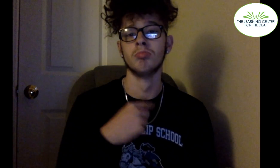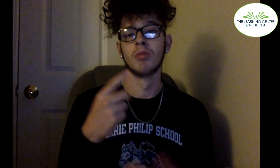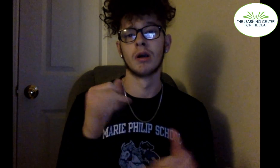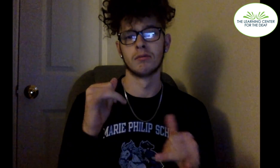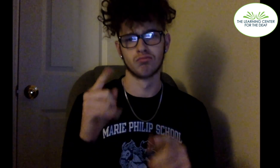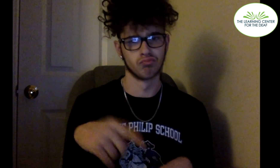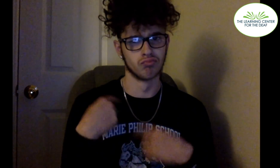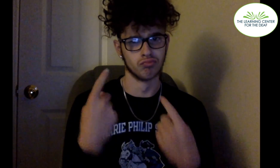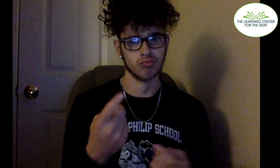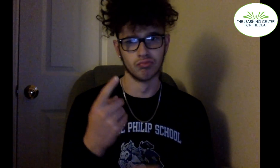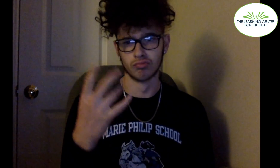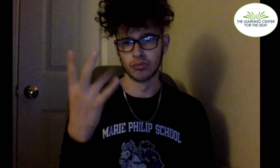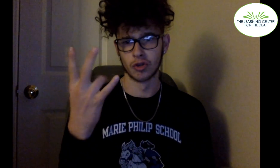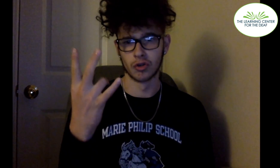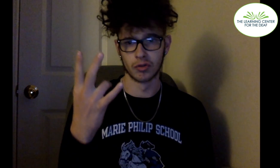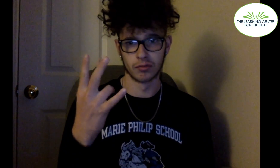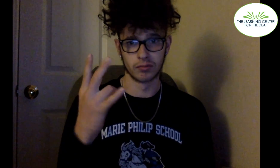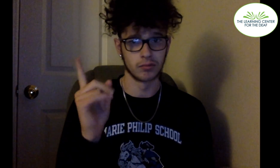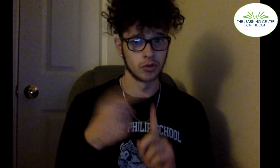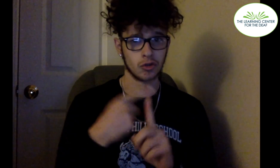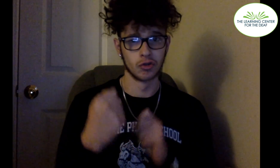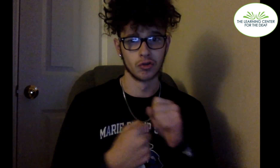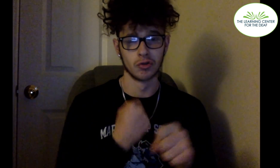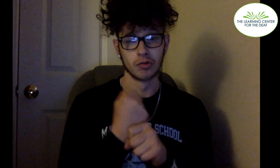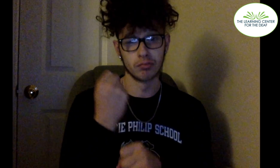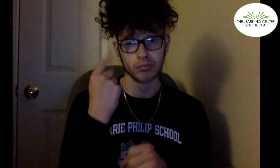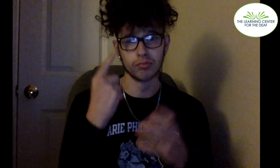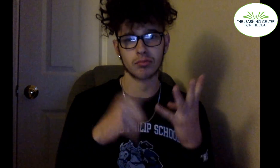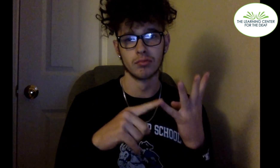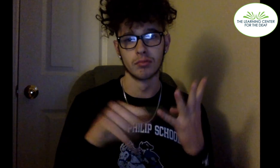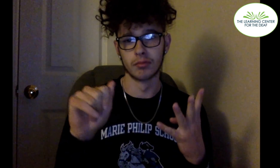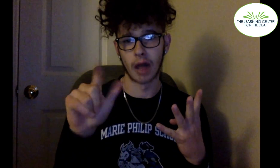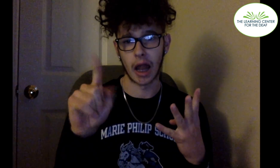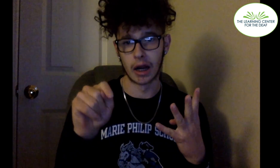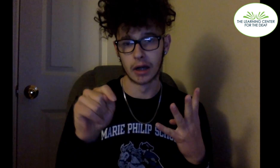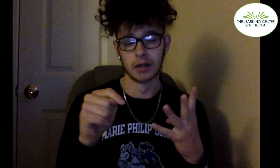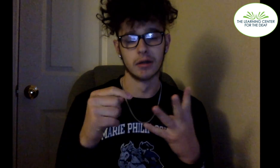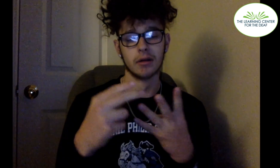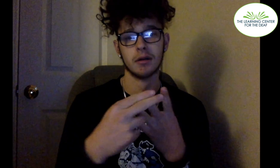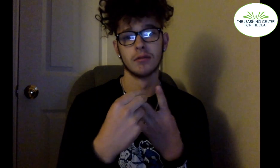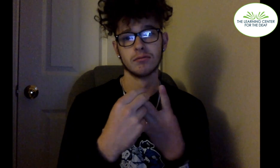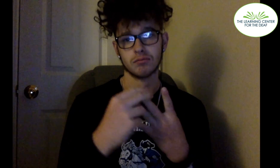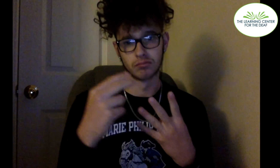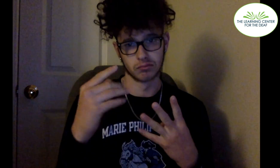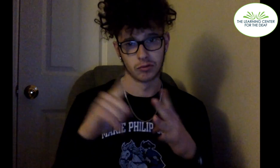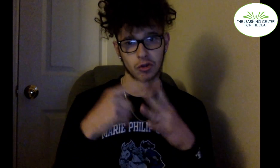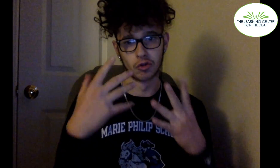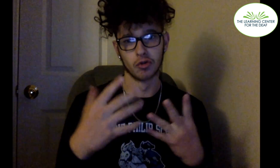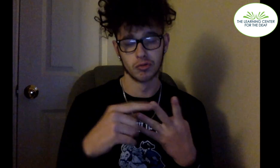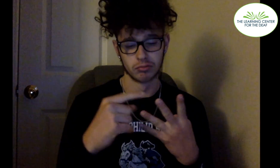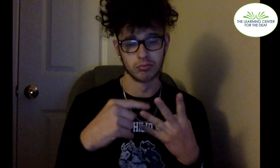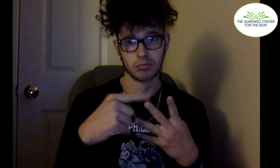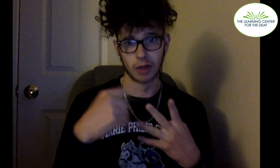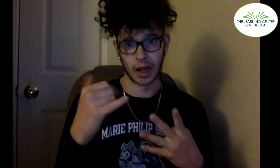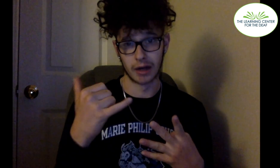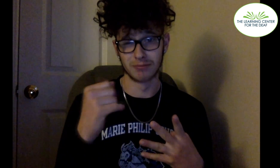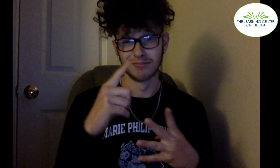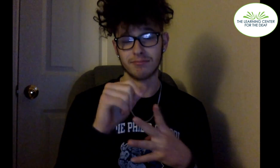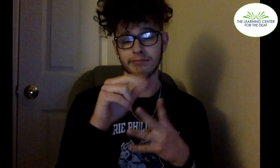first started when I was a freshman. My first year, though, I was an alternate, and the second and third year, I was a starter. But